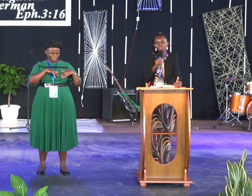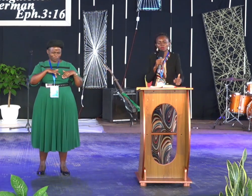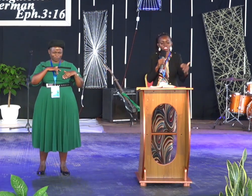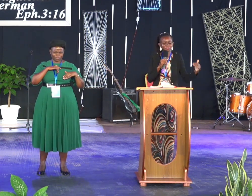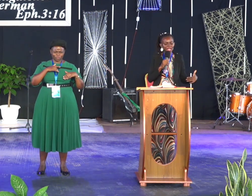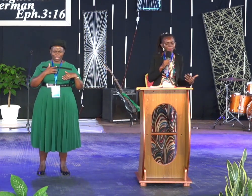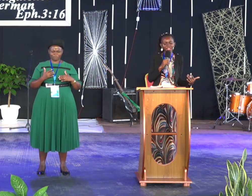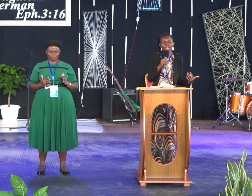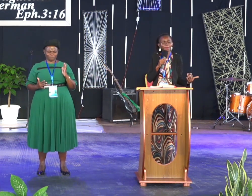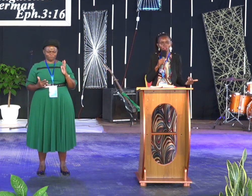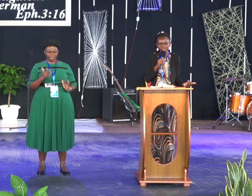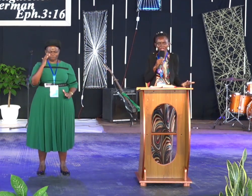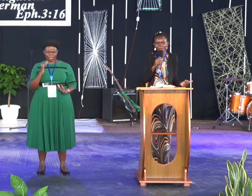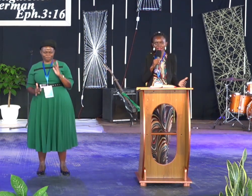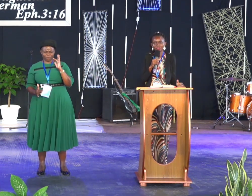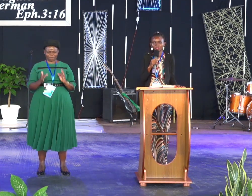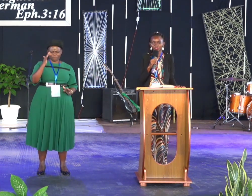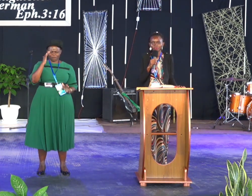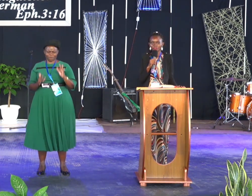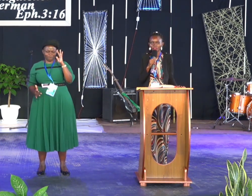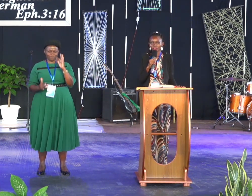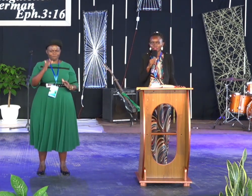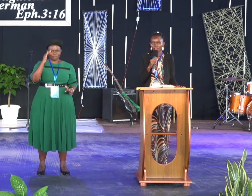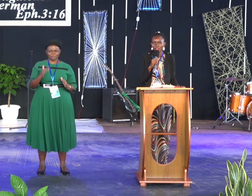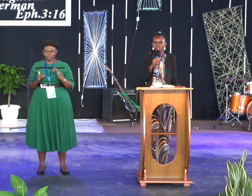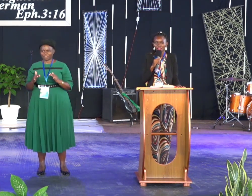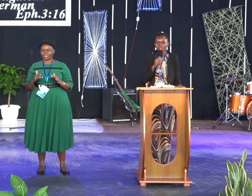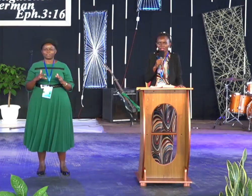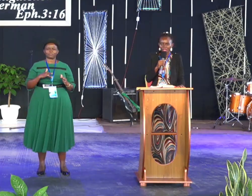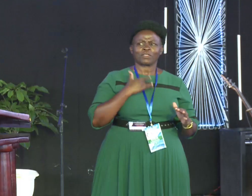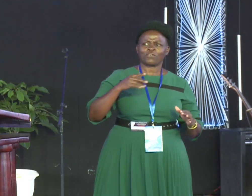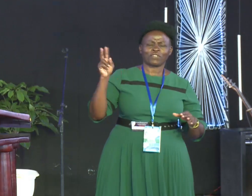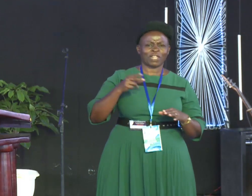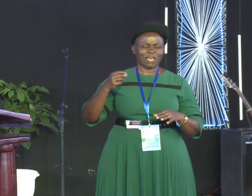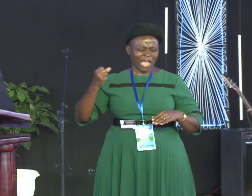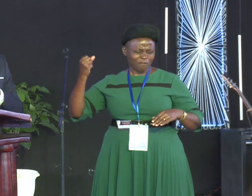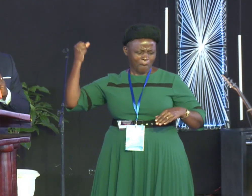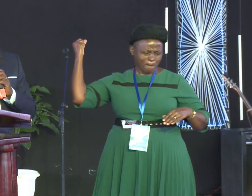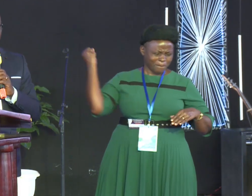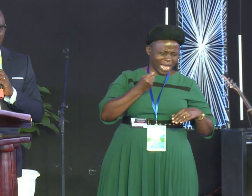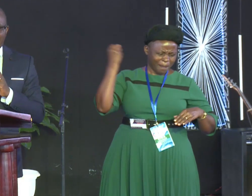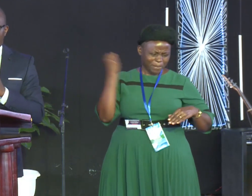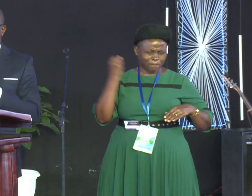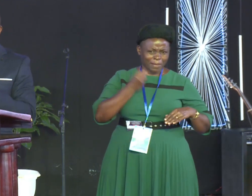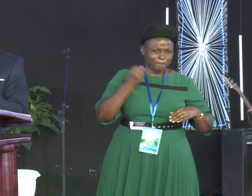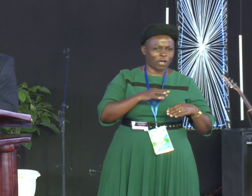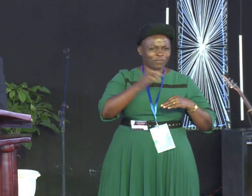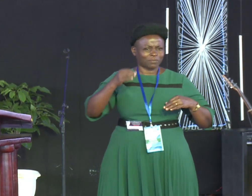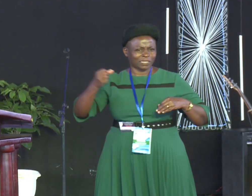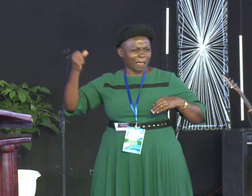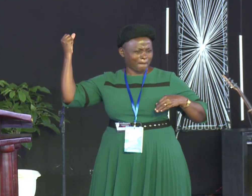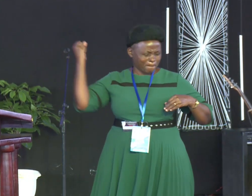And in you there is fire burning up in your inner man. Nga munda mugwo olina mu nyonde z'omwoyo. And in you you have hammers of the spirit. Isaiah